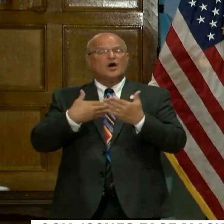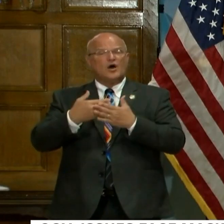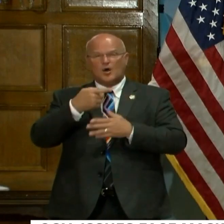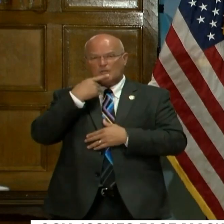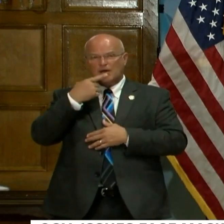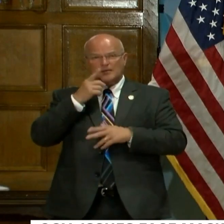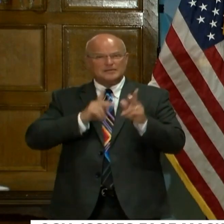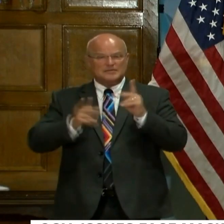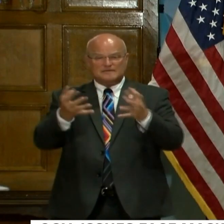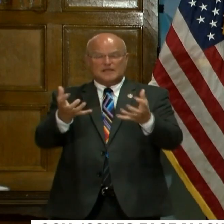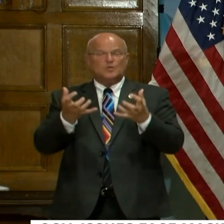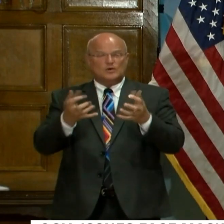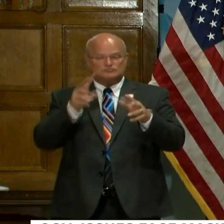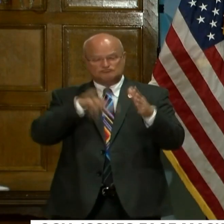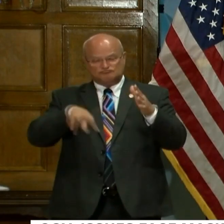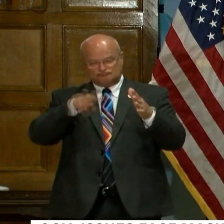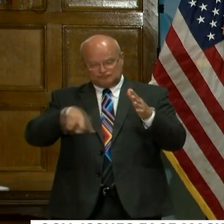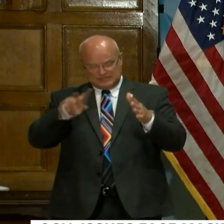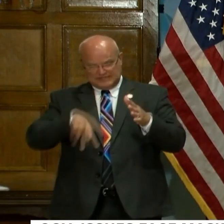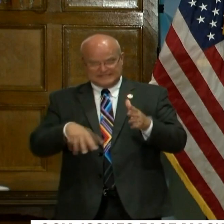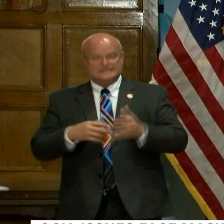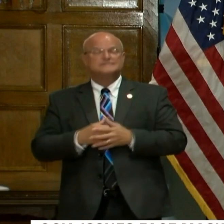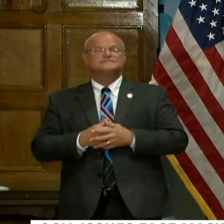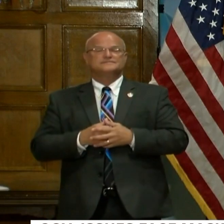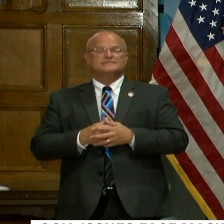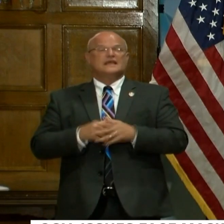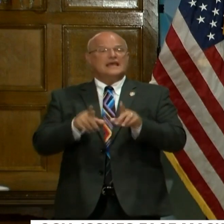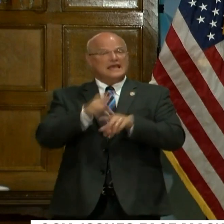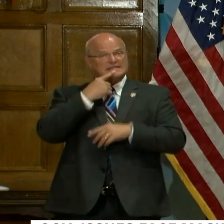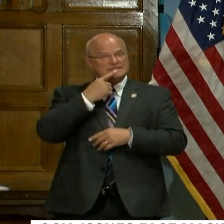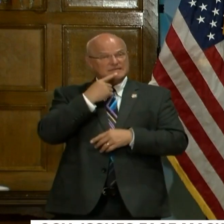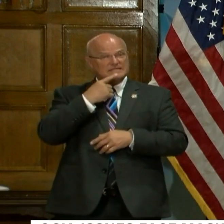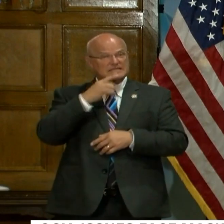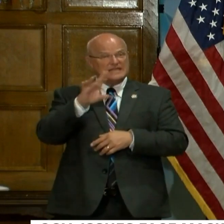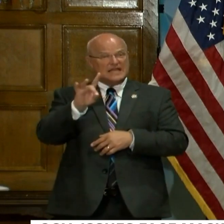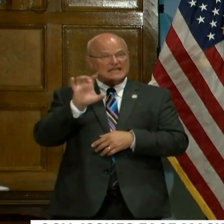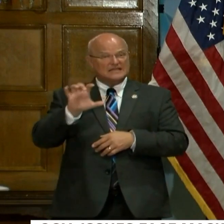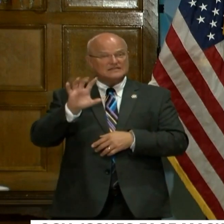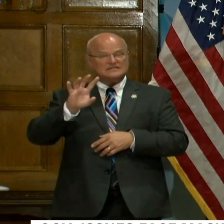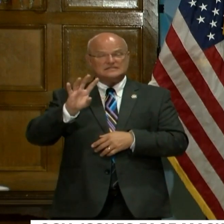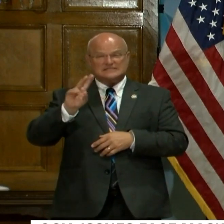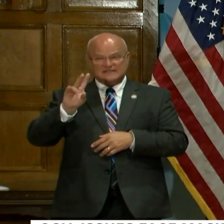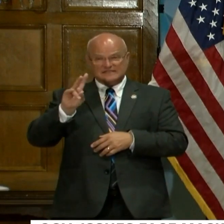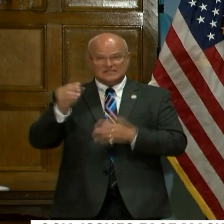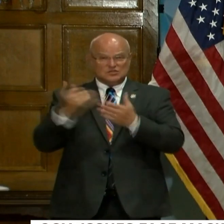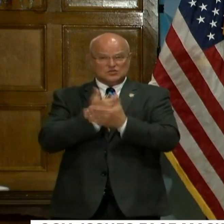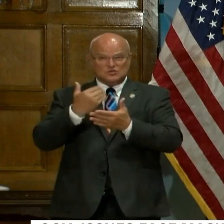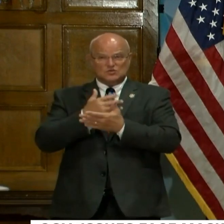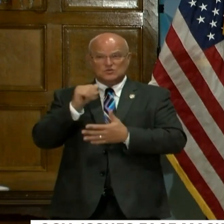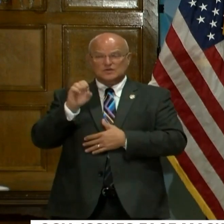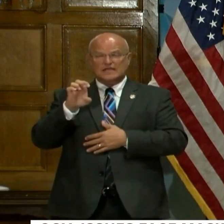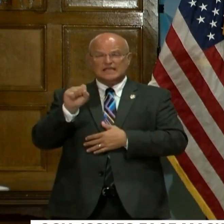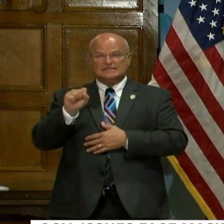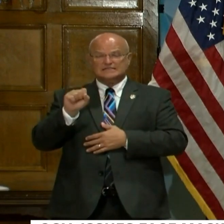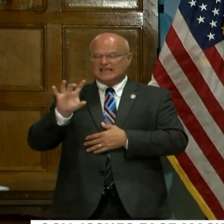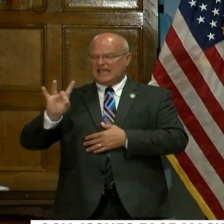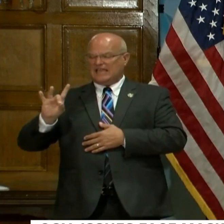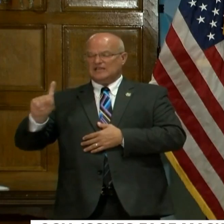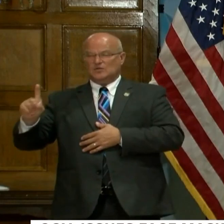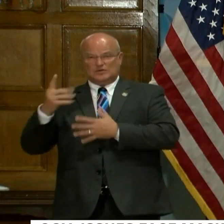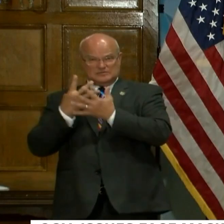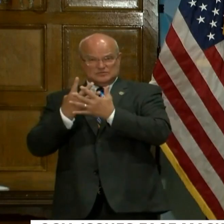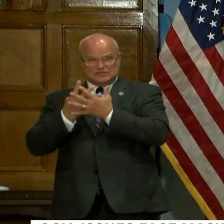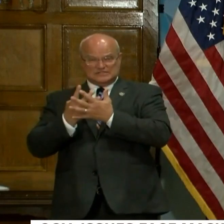public should they desire it. So, as mentioned, there are 817 new cases, 81 in correctional